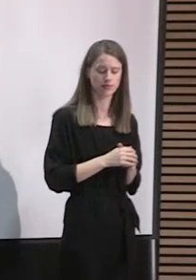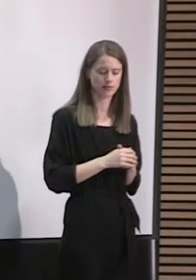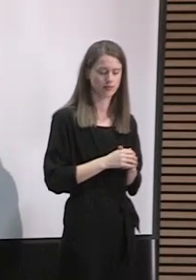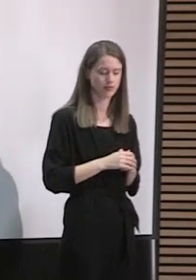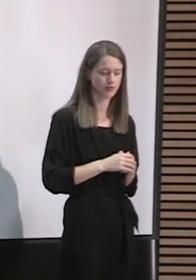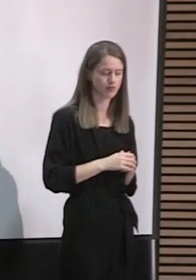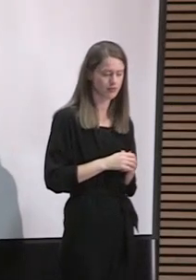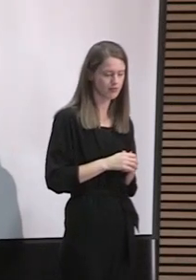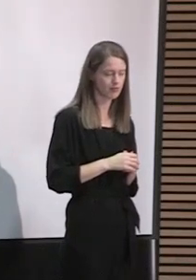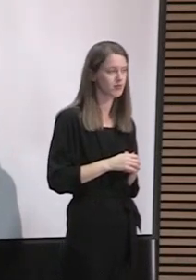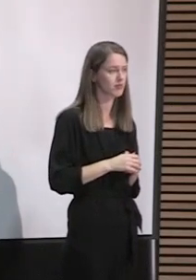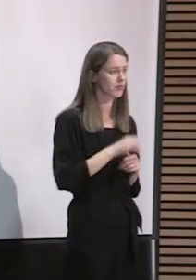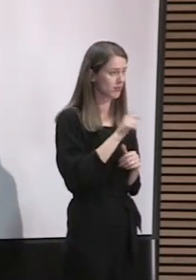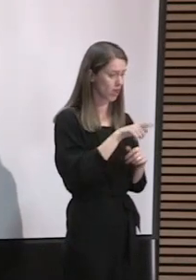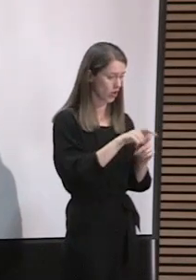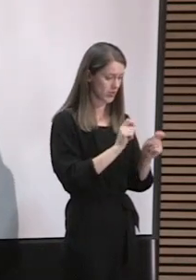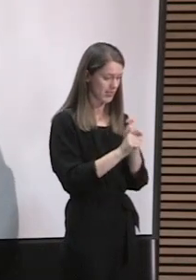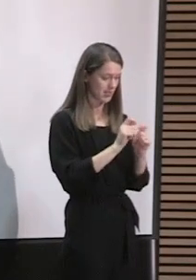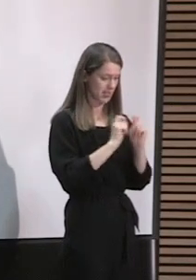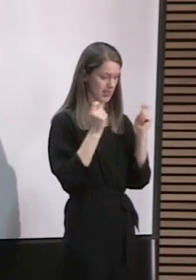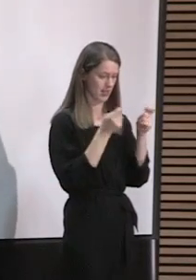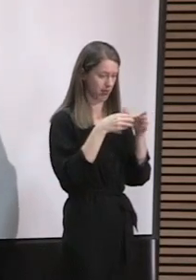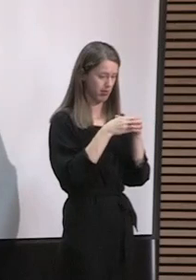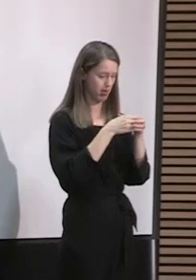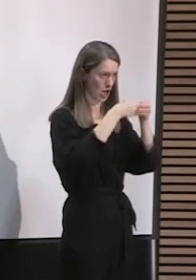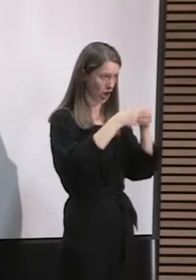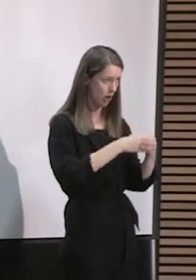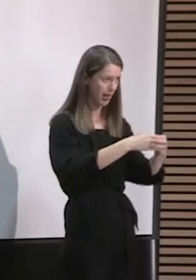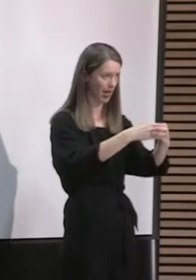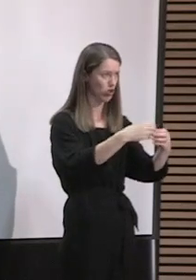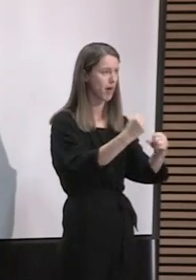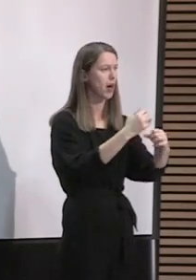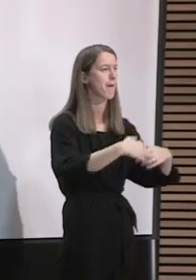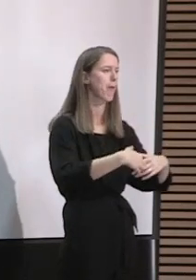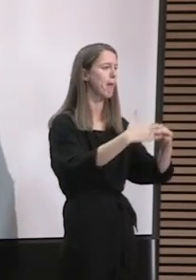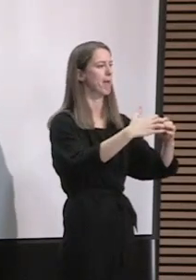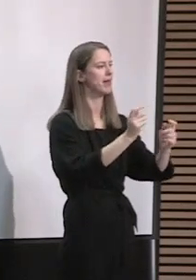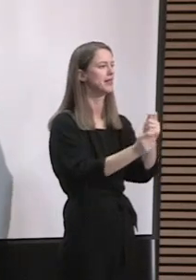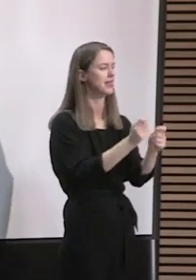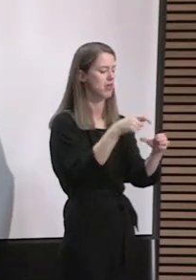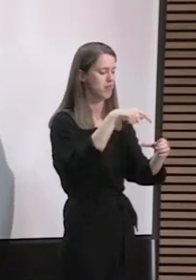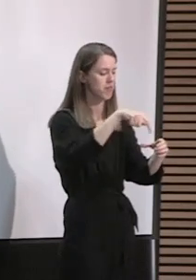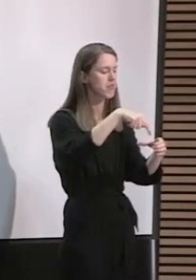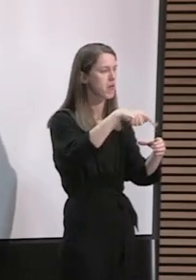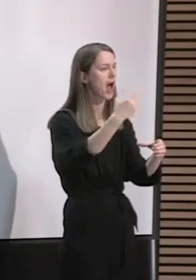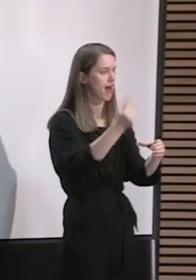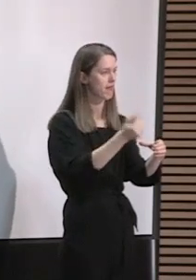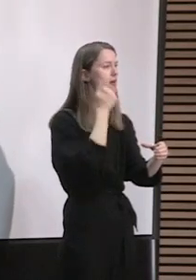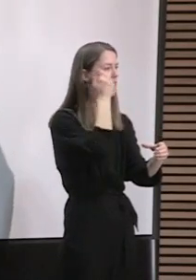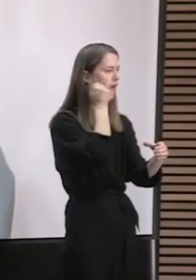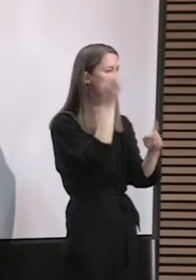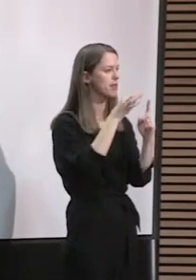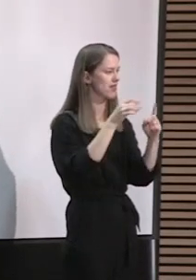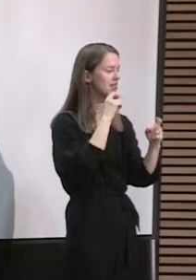these testing teams that are going out to establish the pop-up sites have explicitly got Māori and